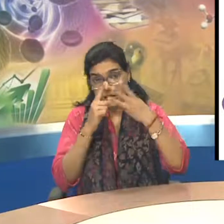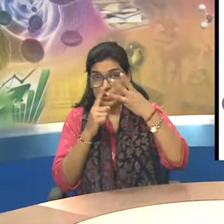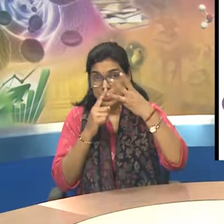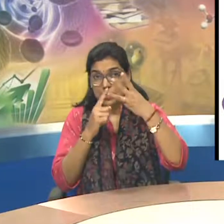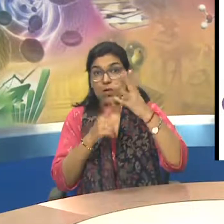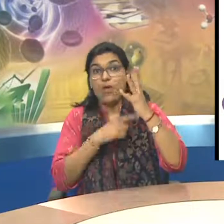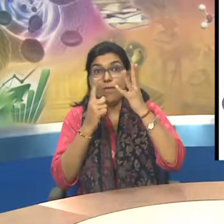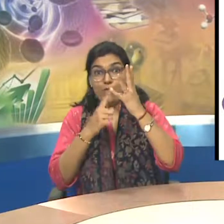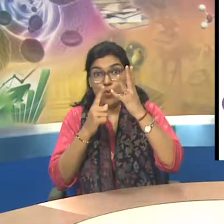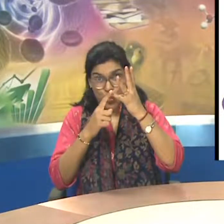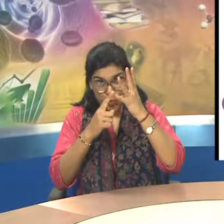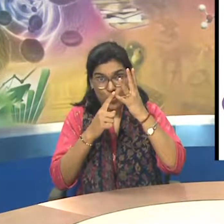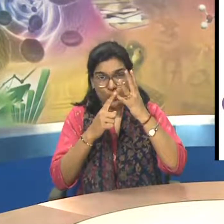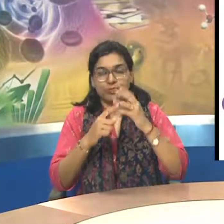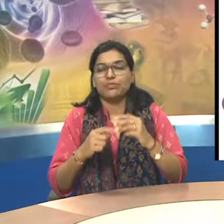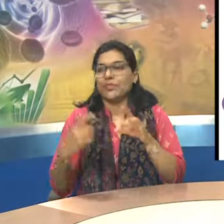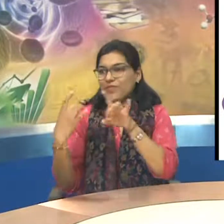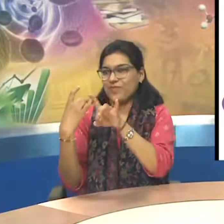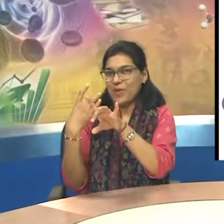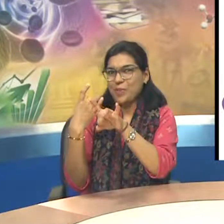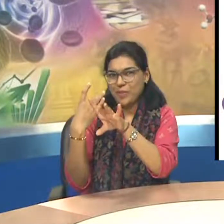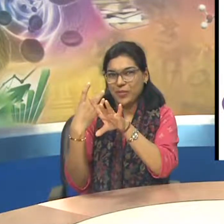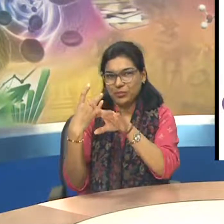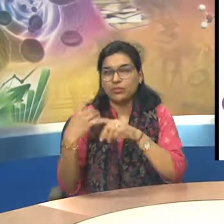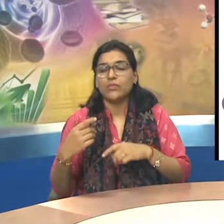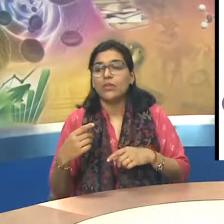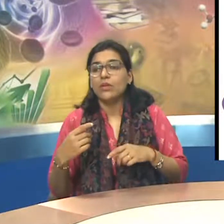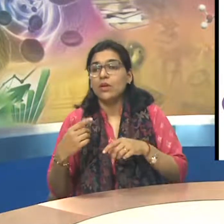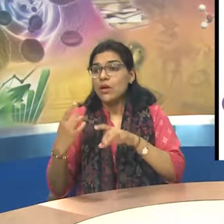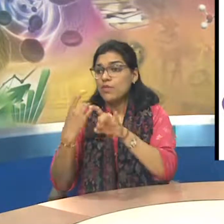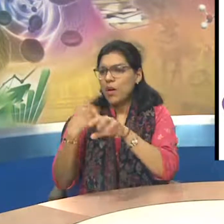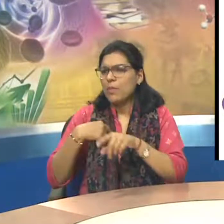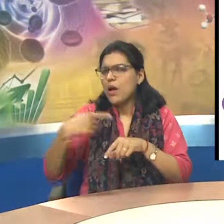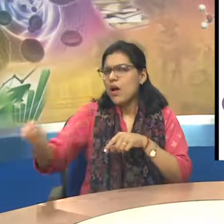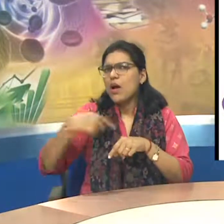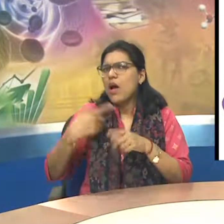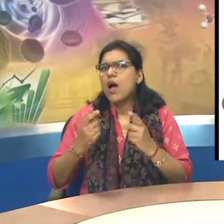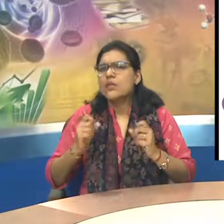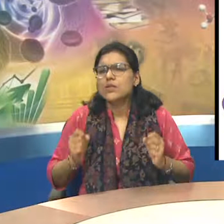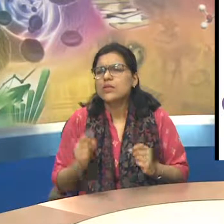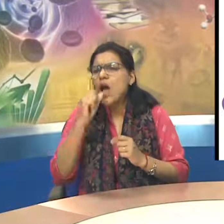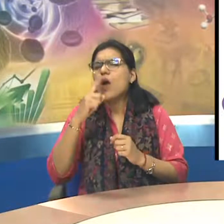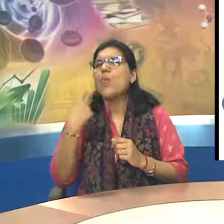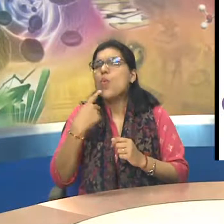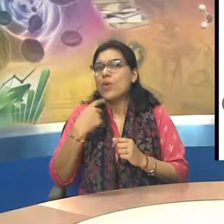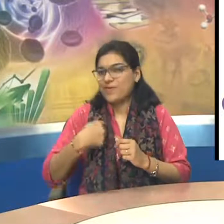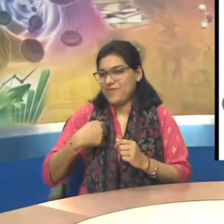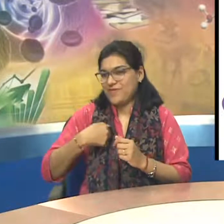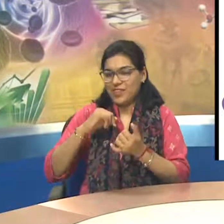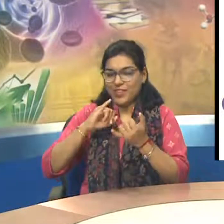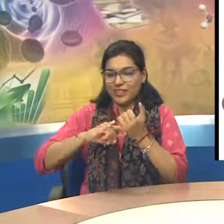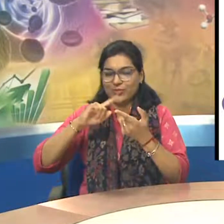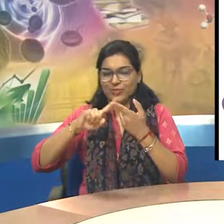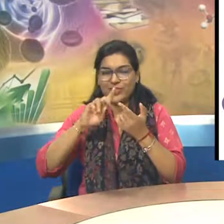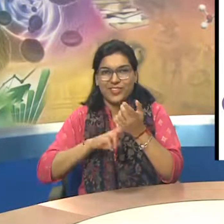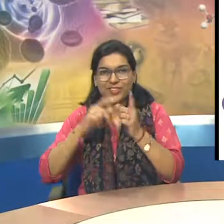And the last and important part in communication process is